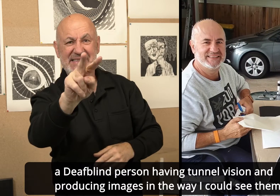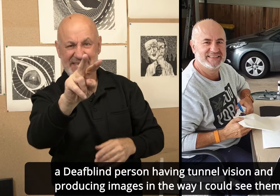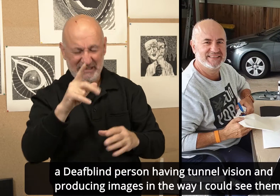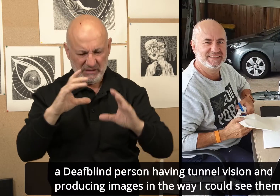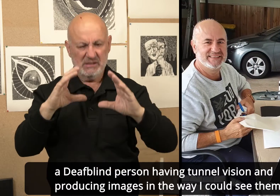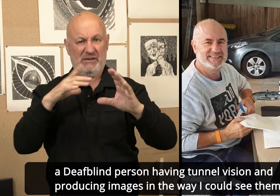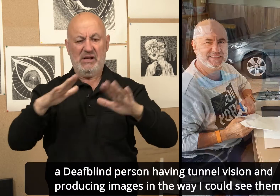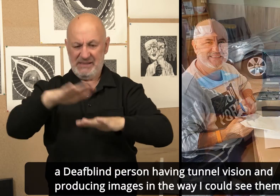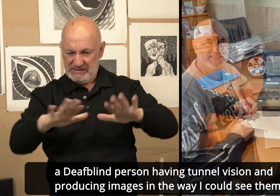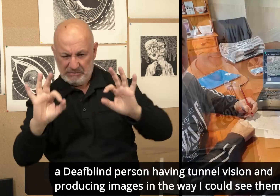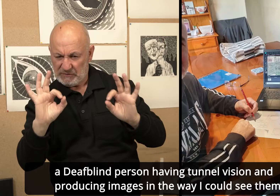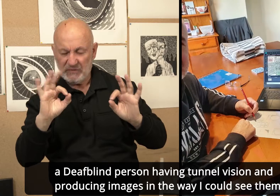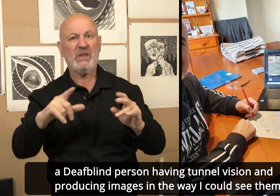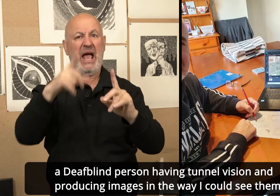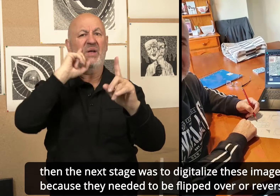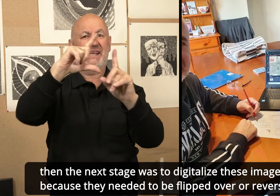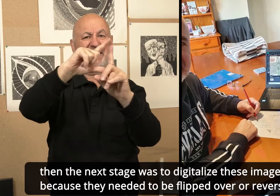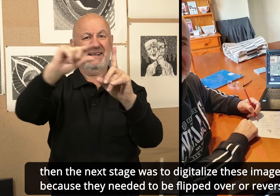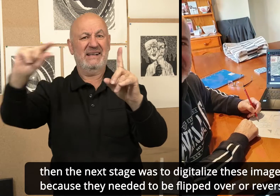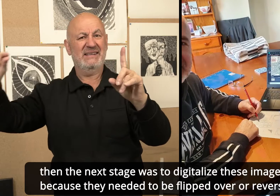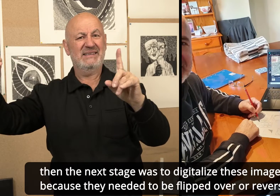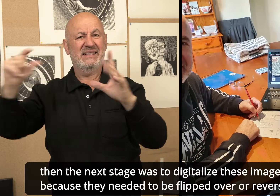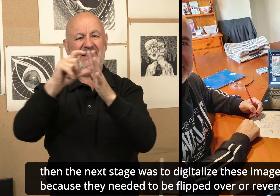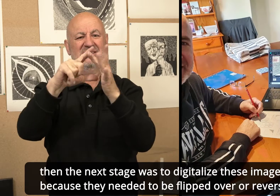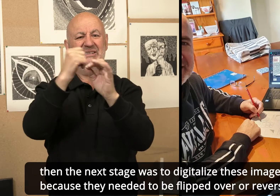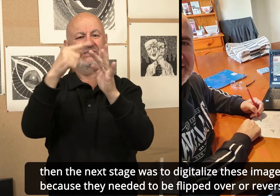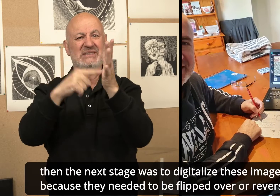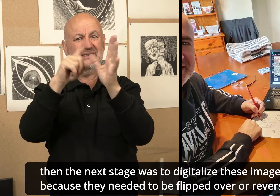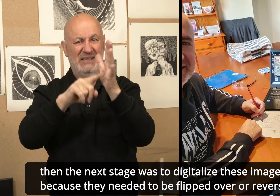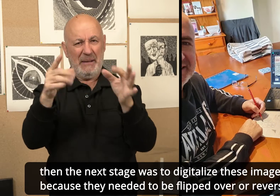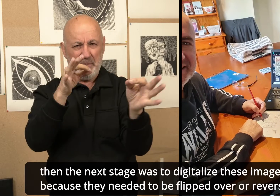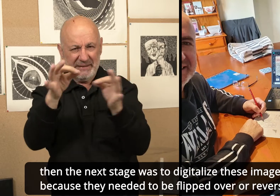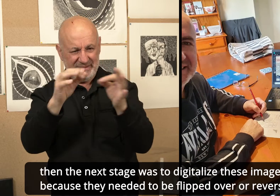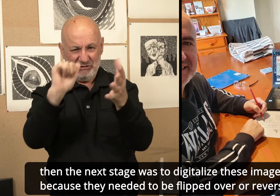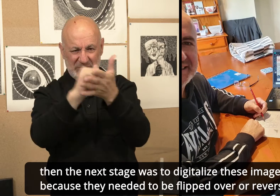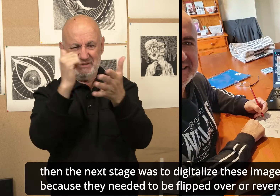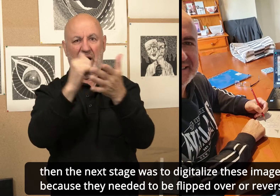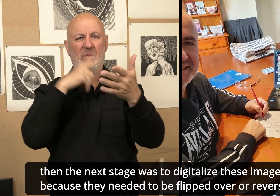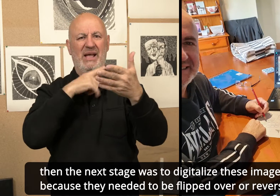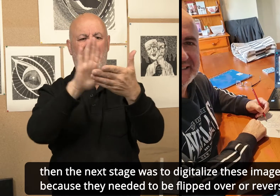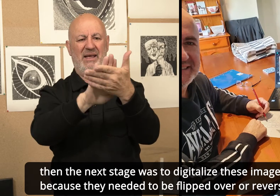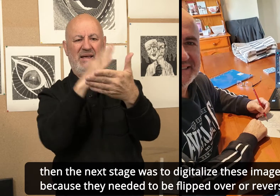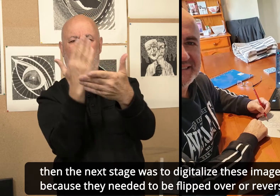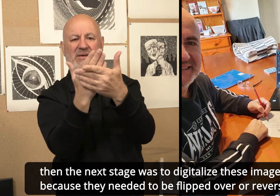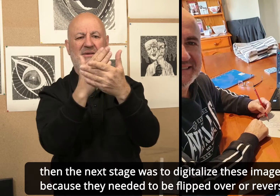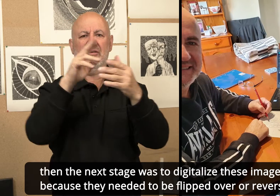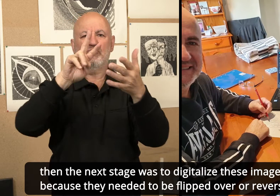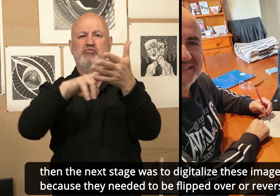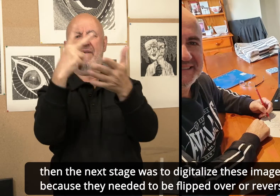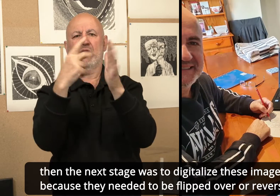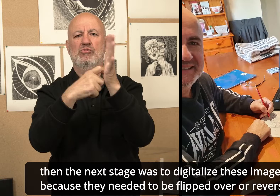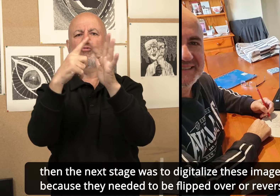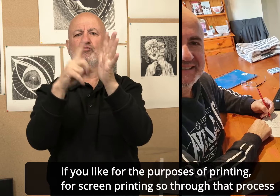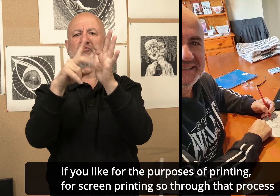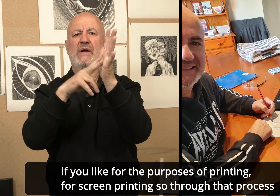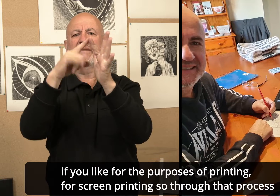and producing images in the way I could see them. Then the next stage was to digitalise these images because they needed to